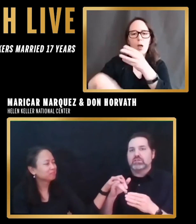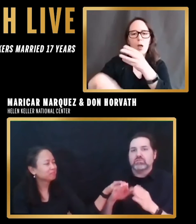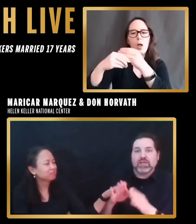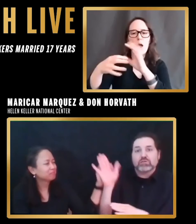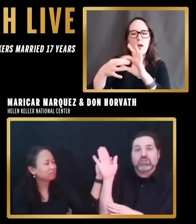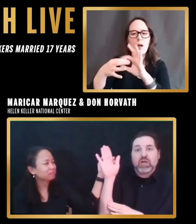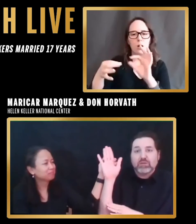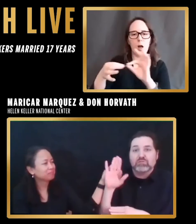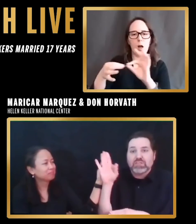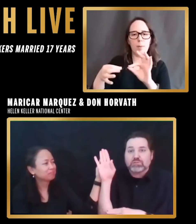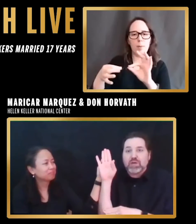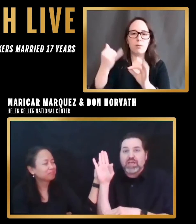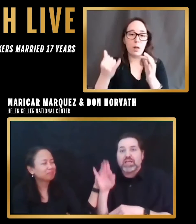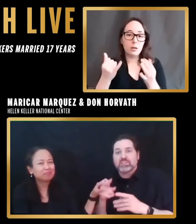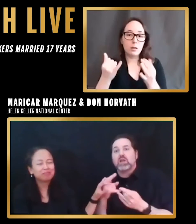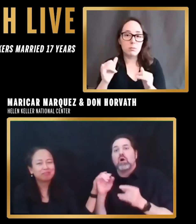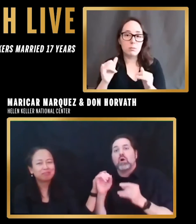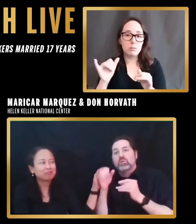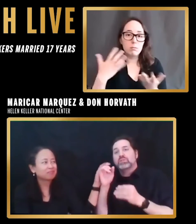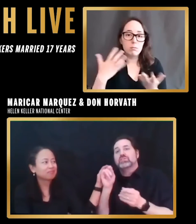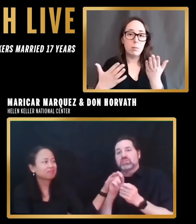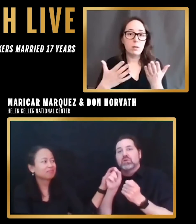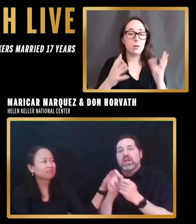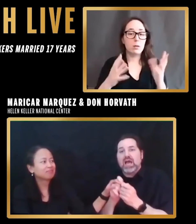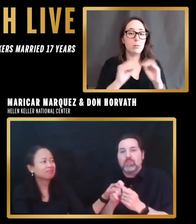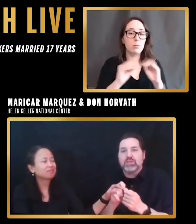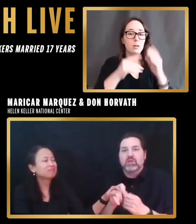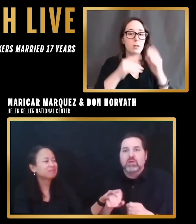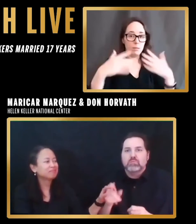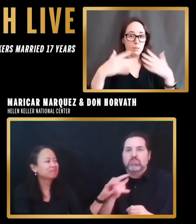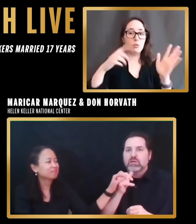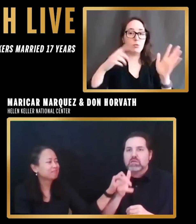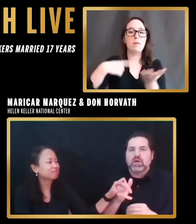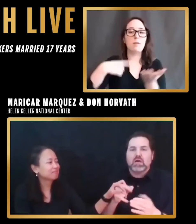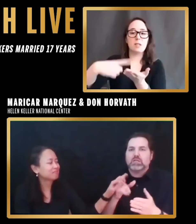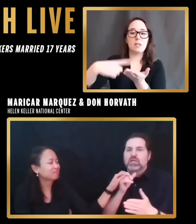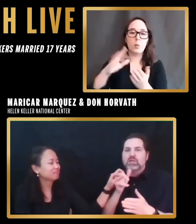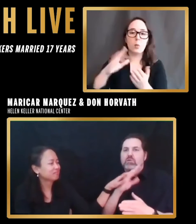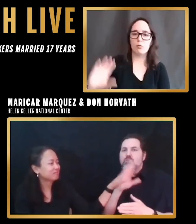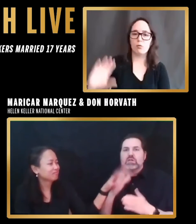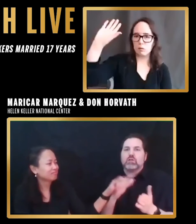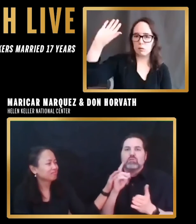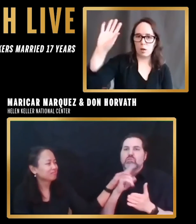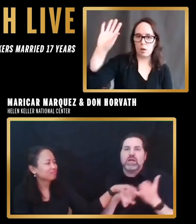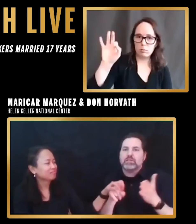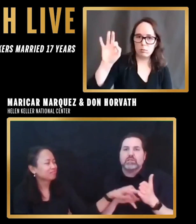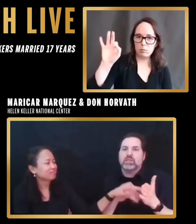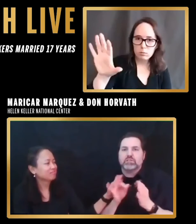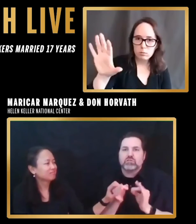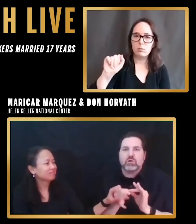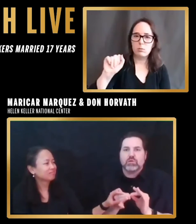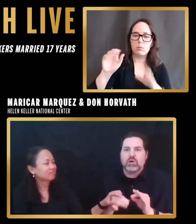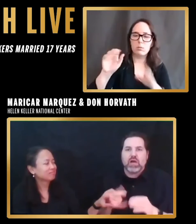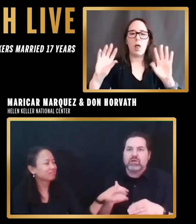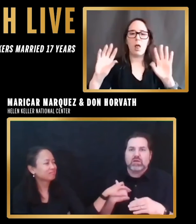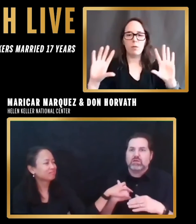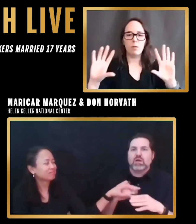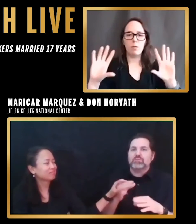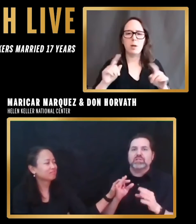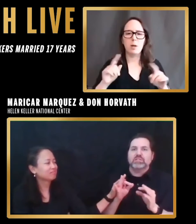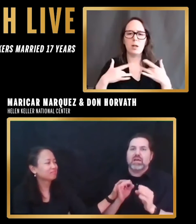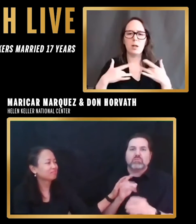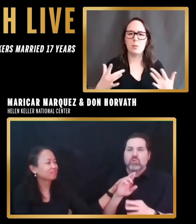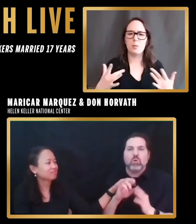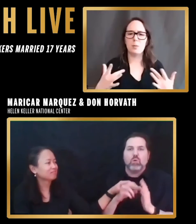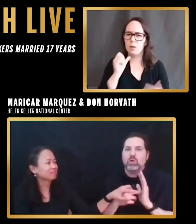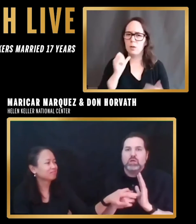I can like chime in, raise my hand and say, oh, this is what happened. But I never want to correct an interpreter. I've